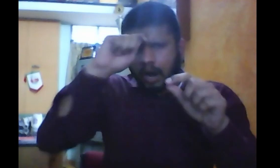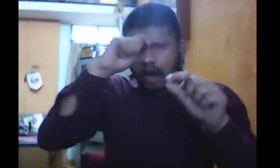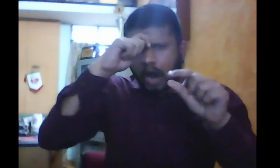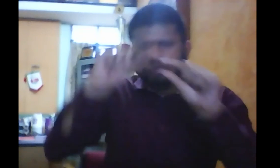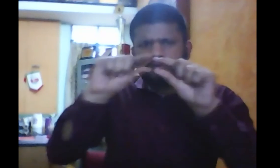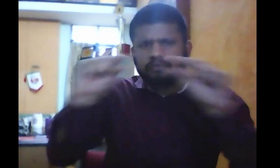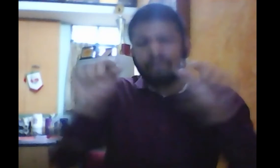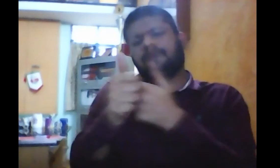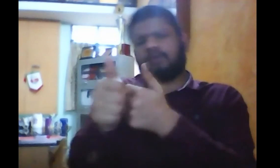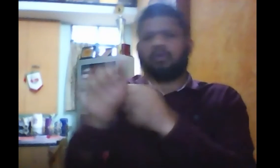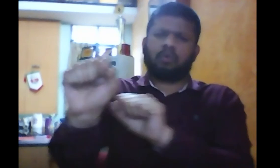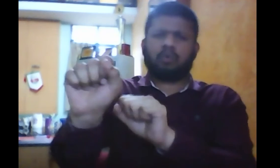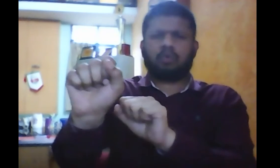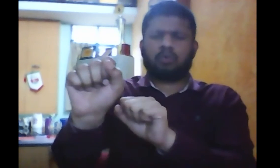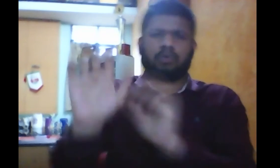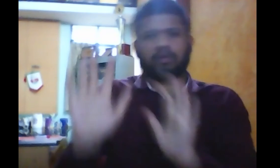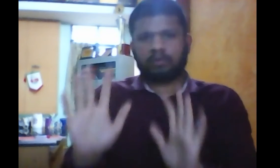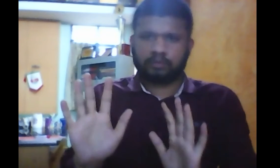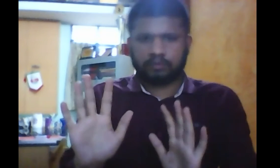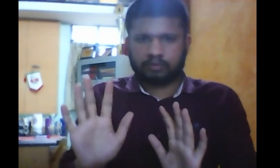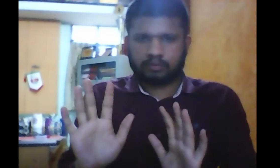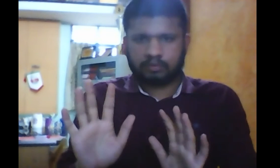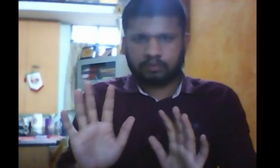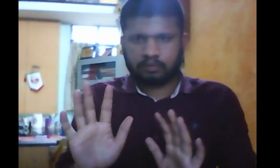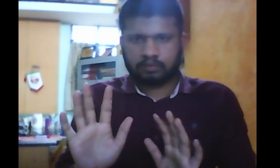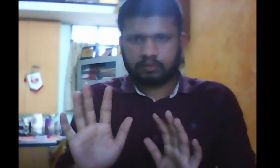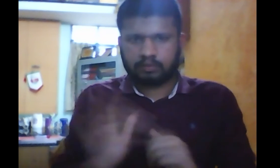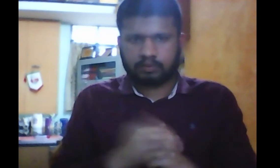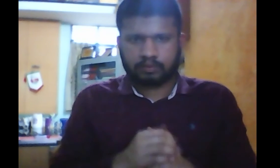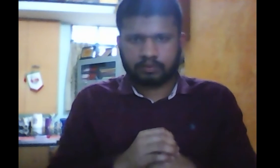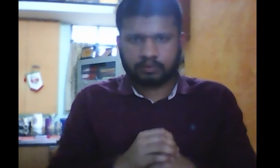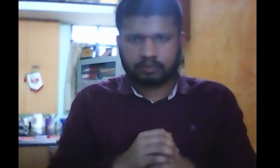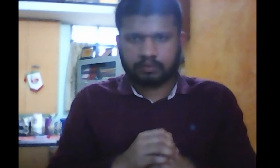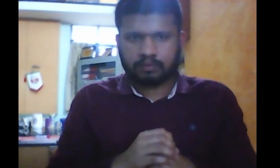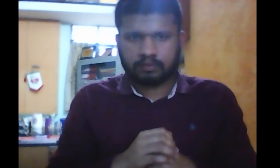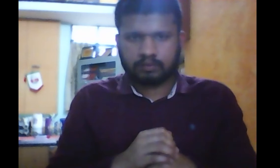In English, we are starting word with question, but in ISL, we are question at the last.